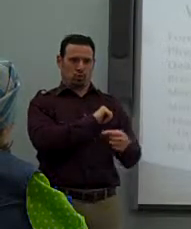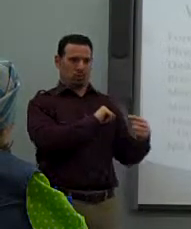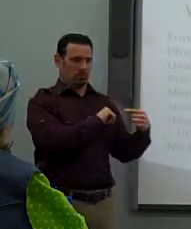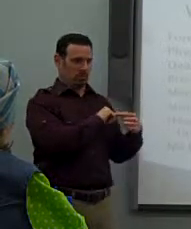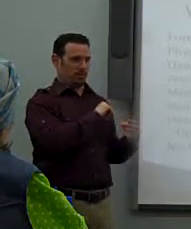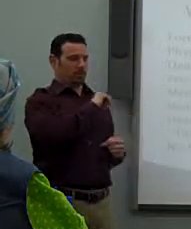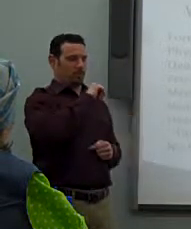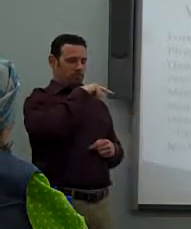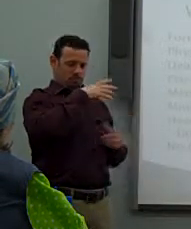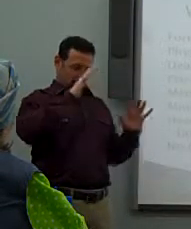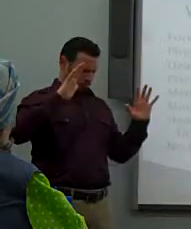That's the attitude to have.